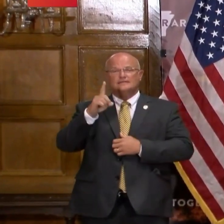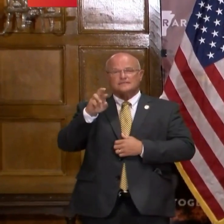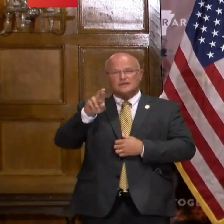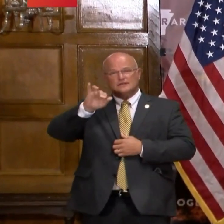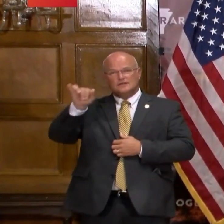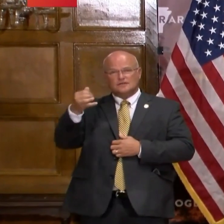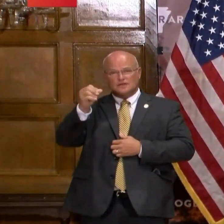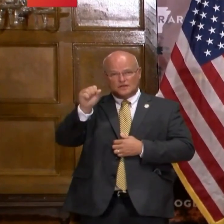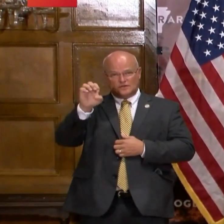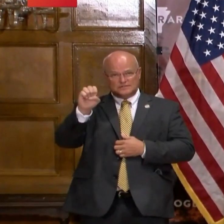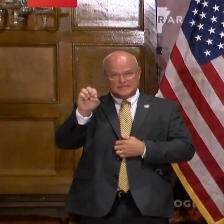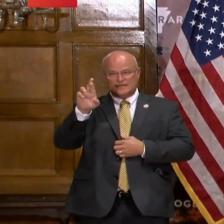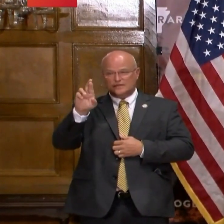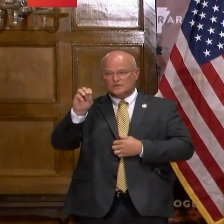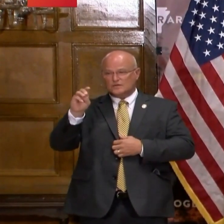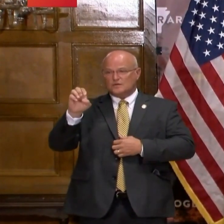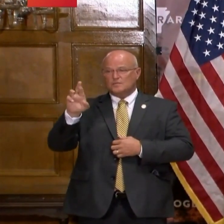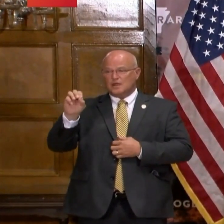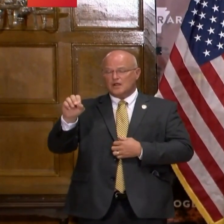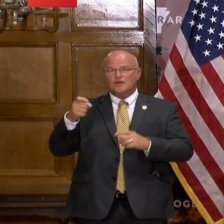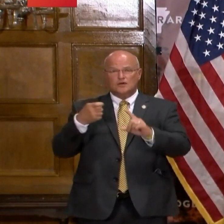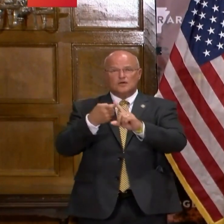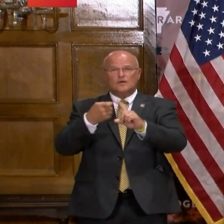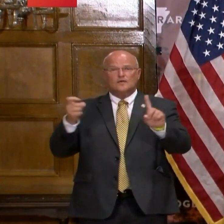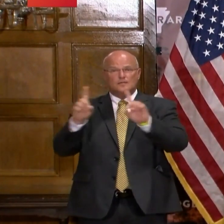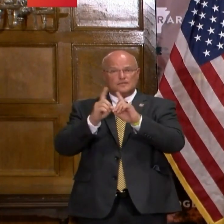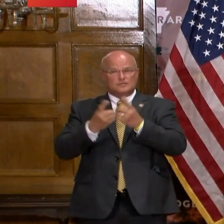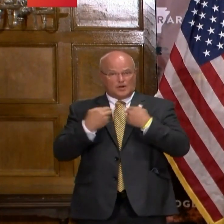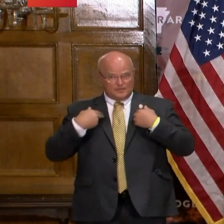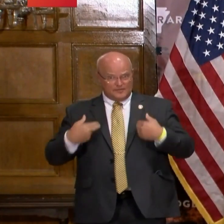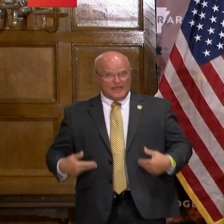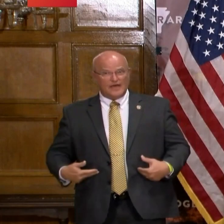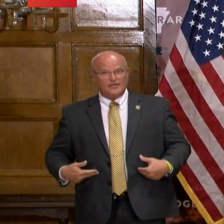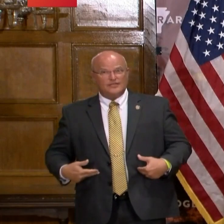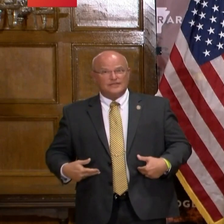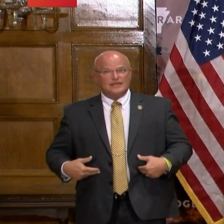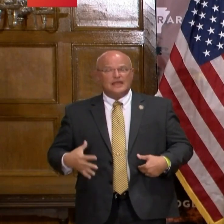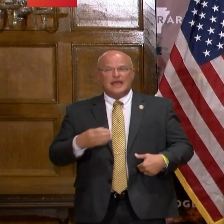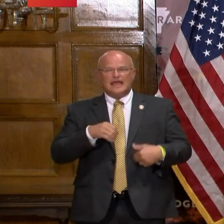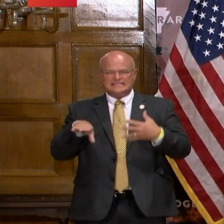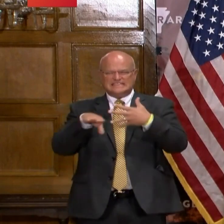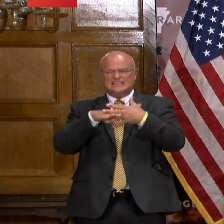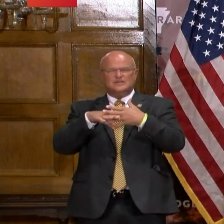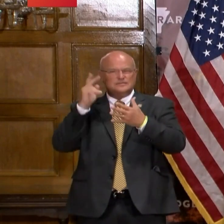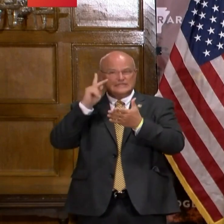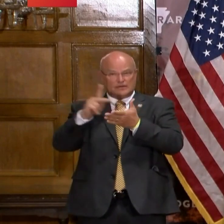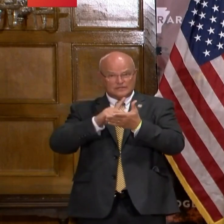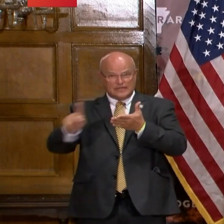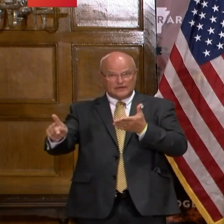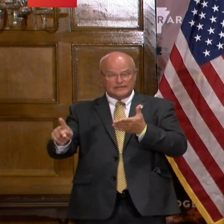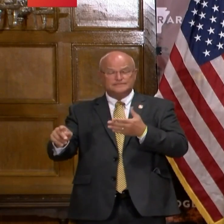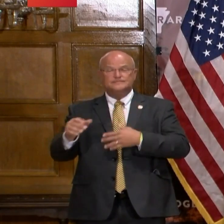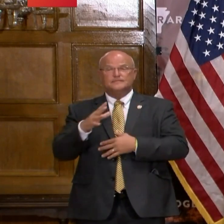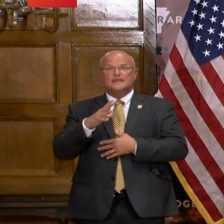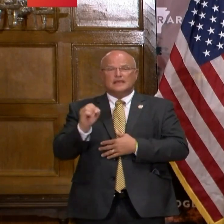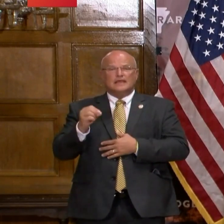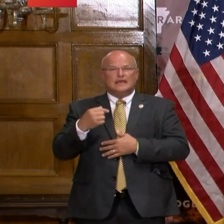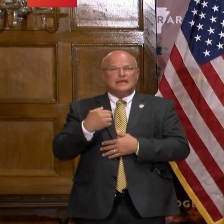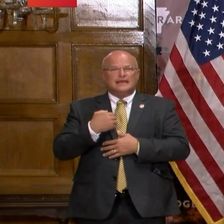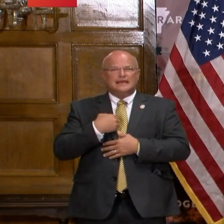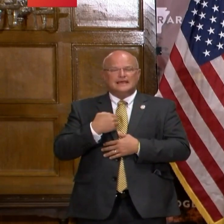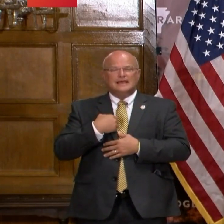Jose Romero of the Department of Health as Interim Secretary, and